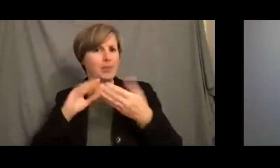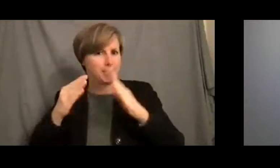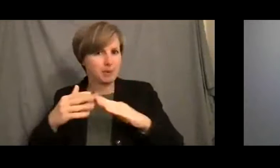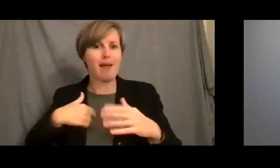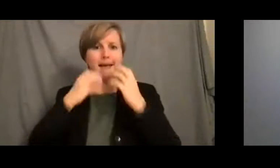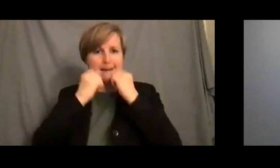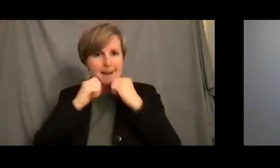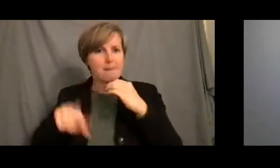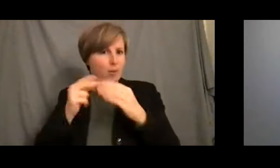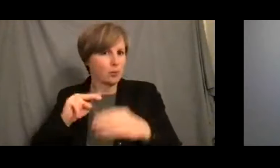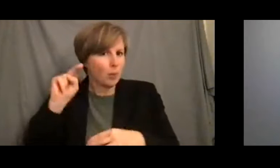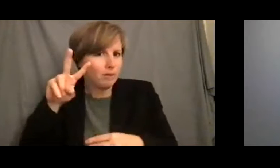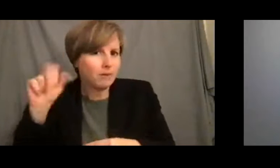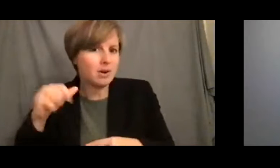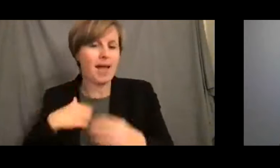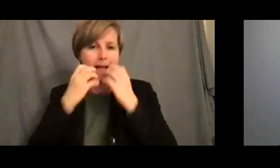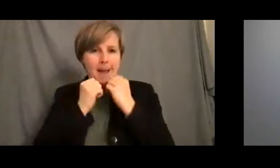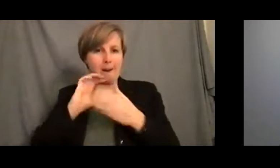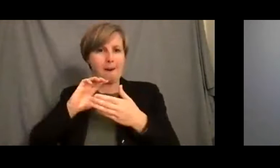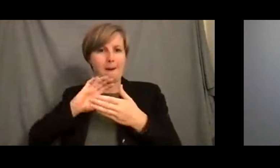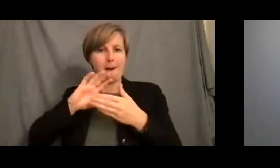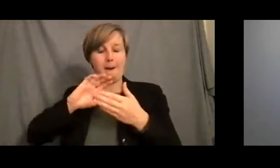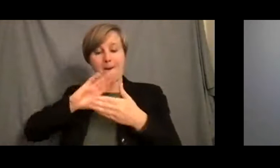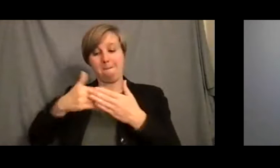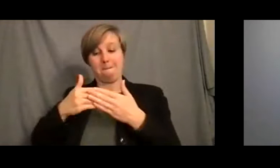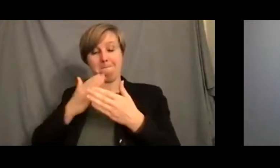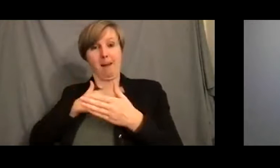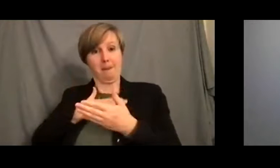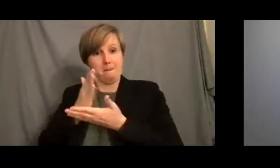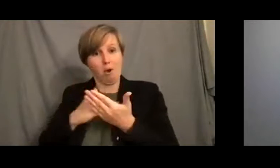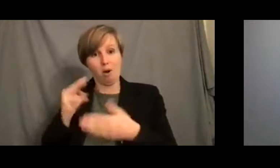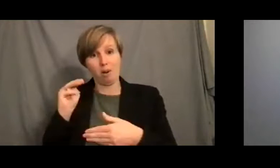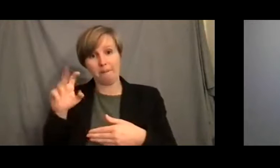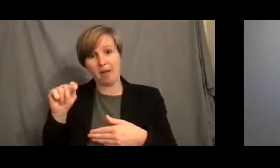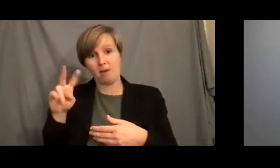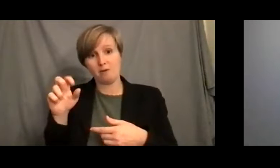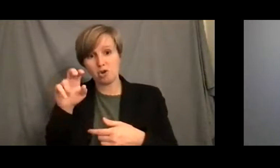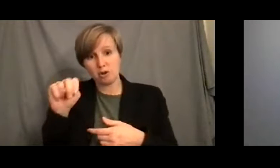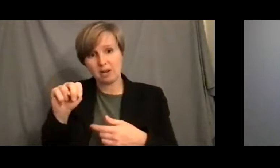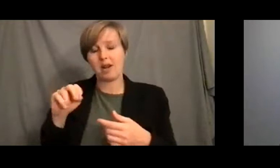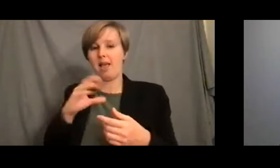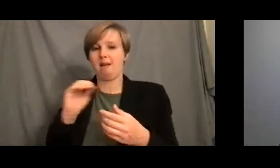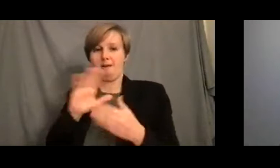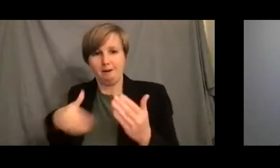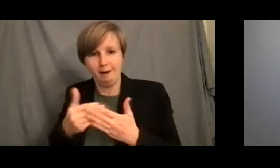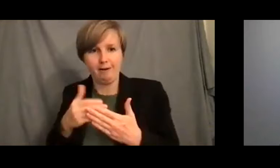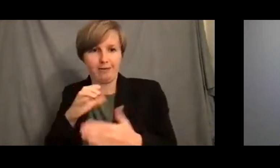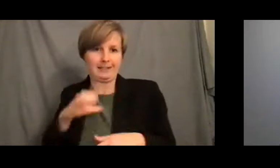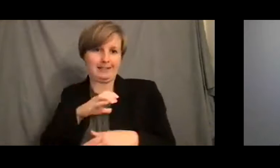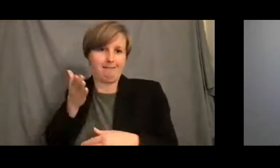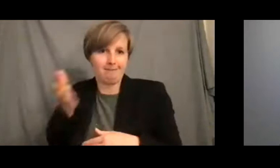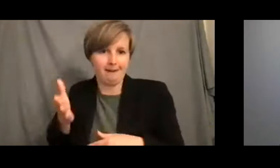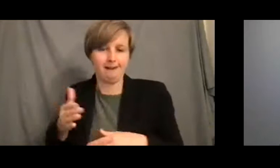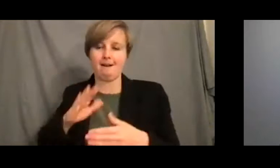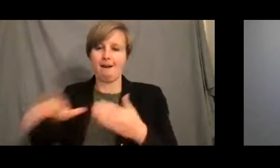Northern Virginia. I care about my section of Mount Vernon. And I want it to be responsive to all the citizens of Mount Vernon. I want all the citizens to